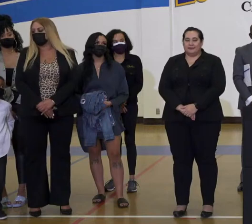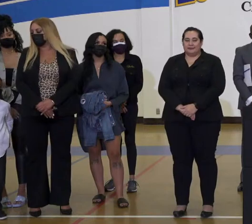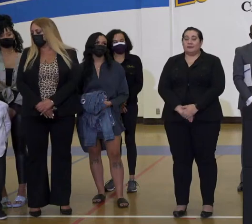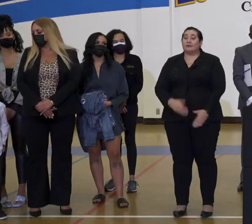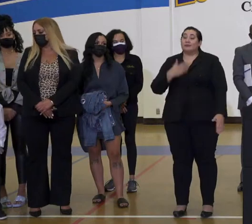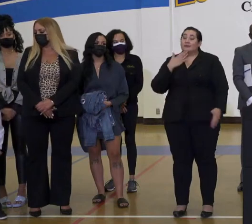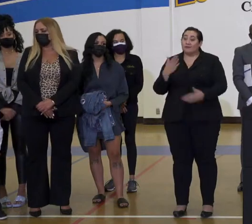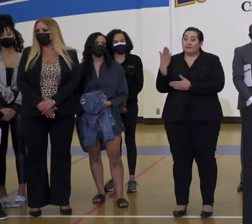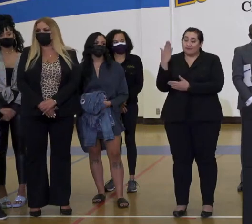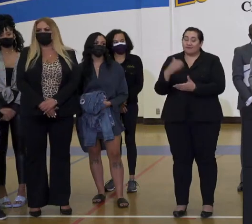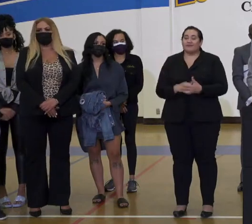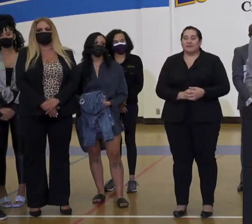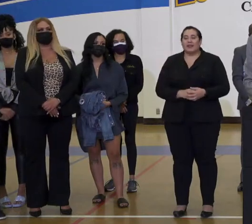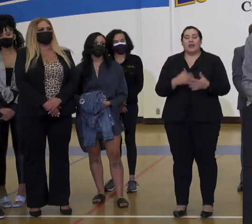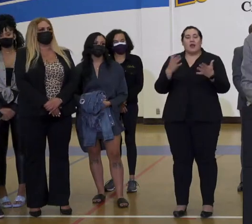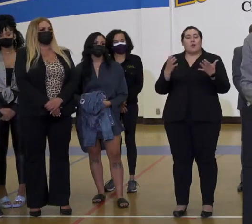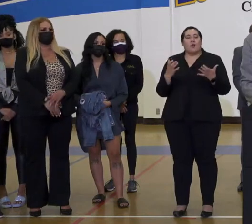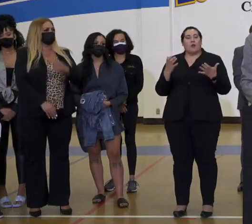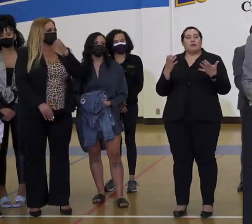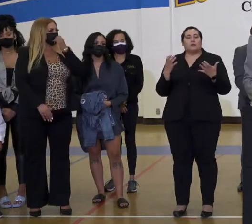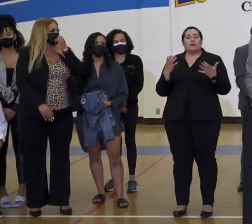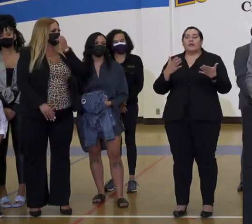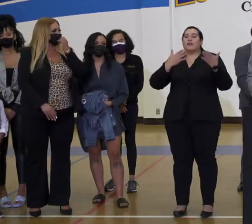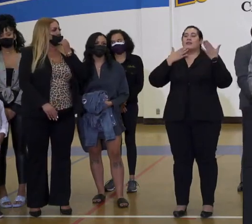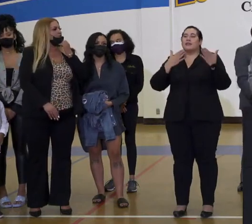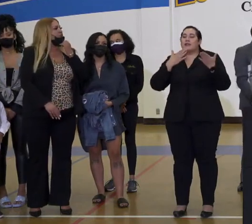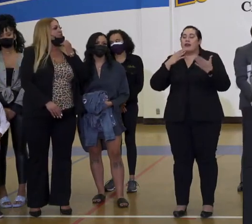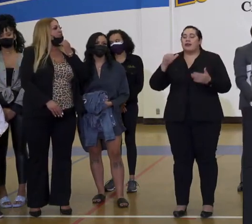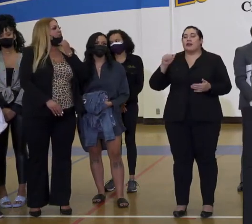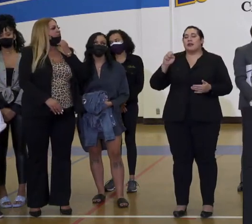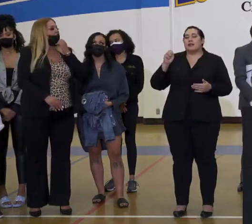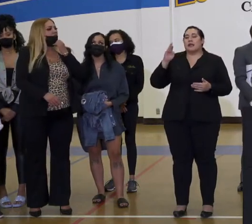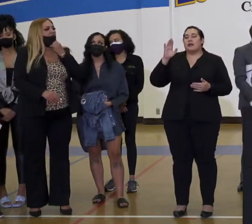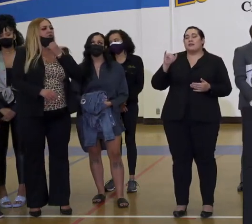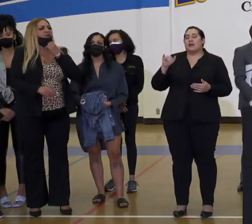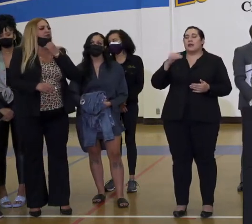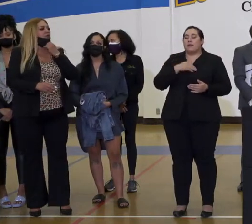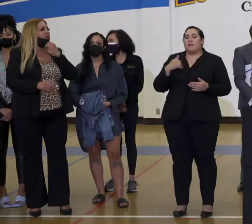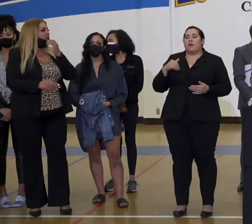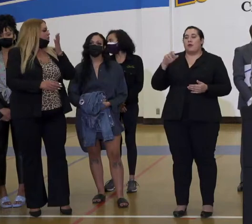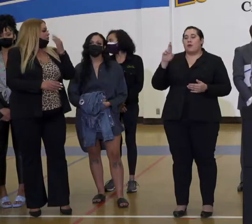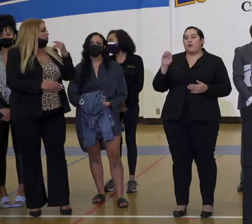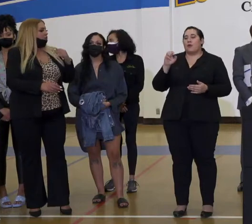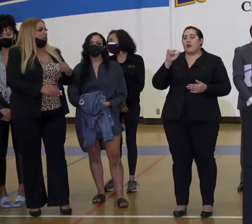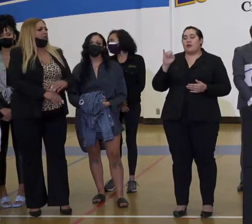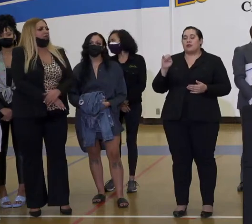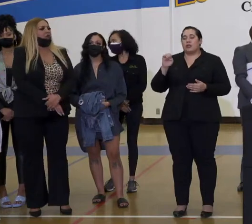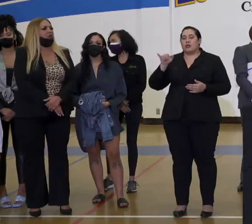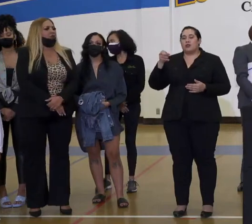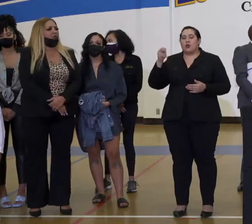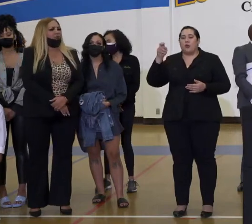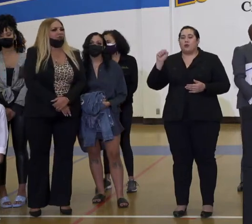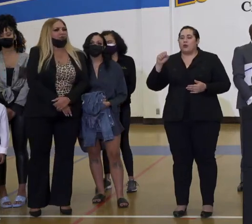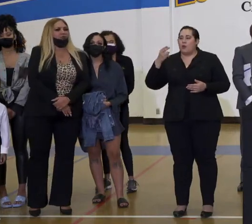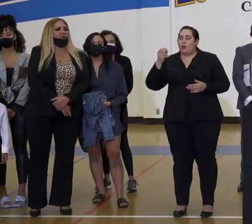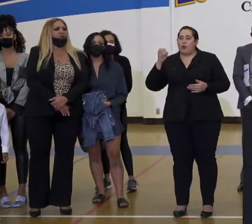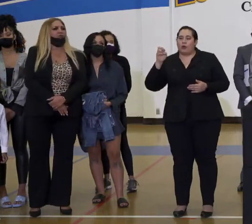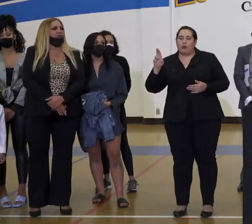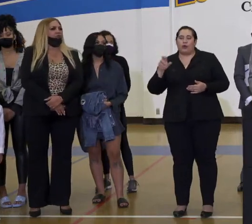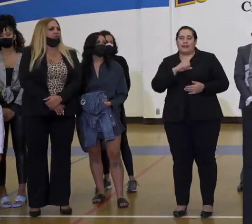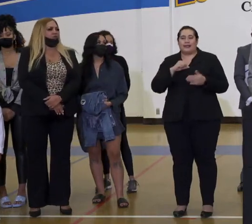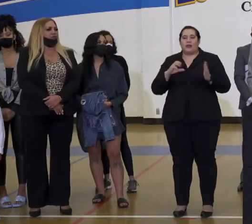Good morning. I'd like to thank Assemblymember Reggie Jones-Sawyer, Senator Steve